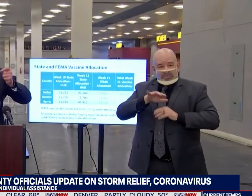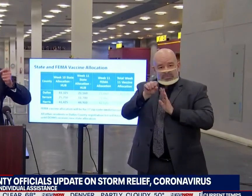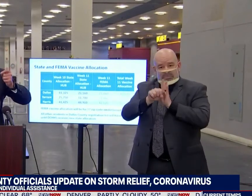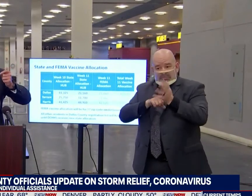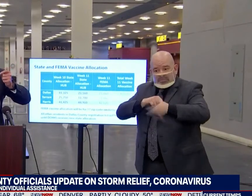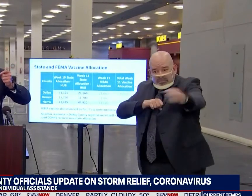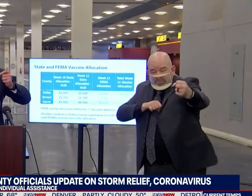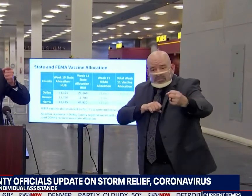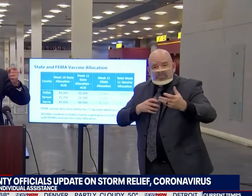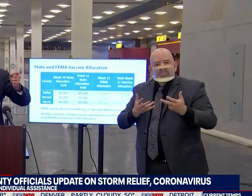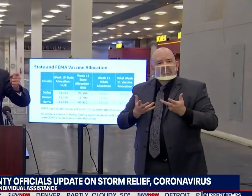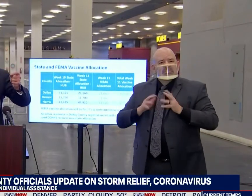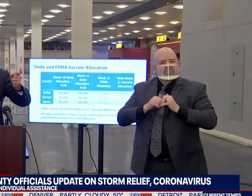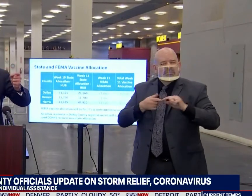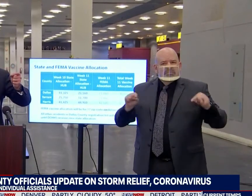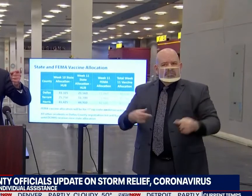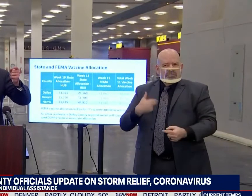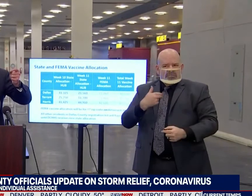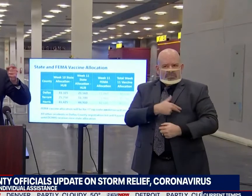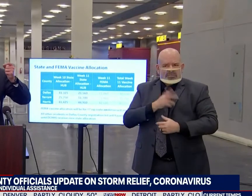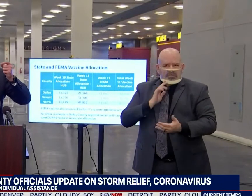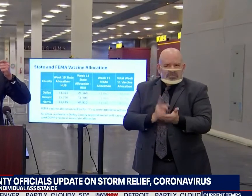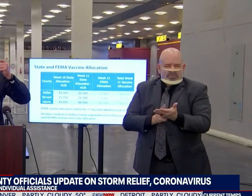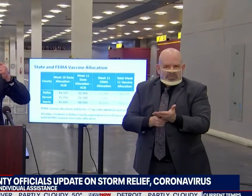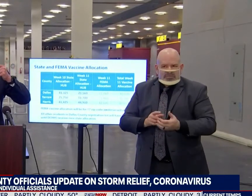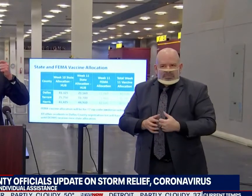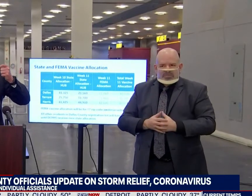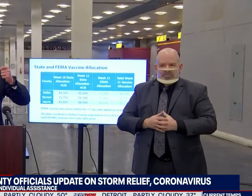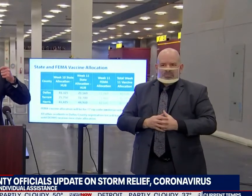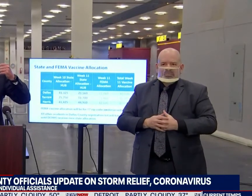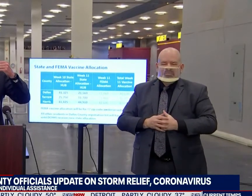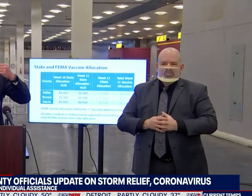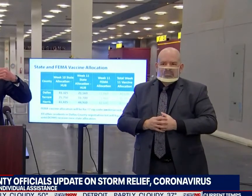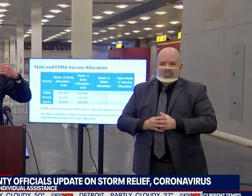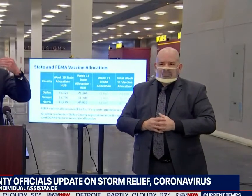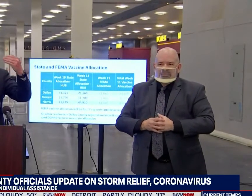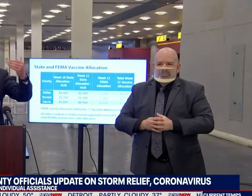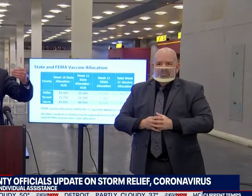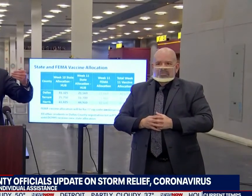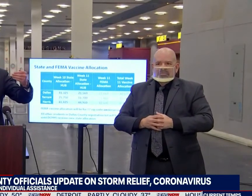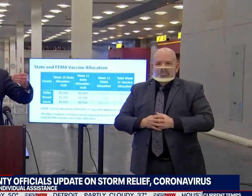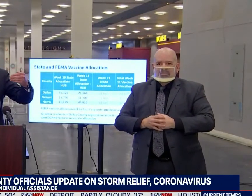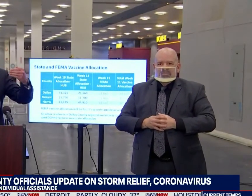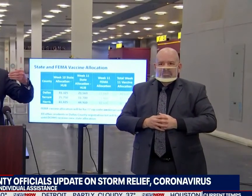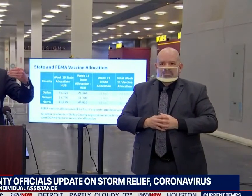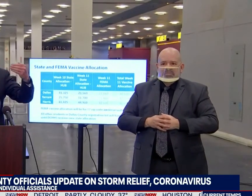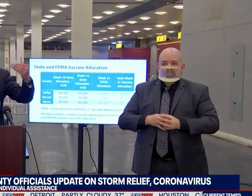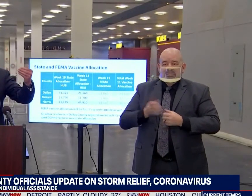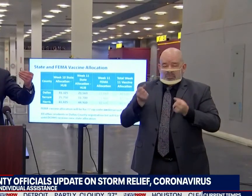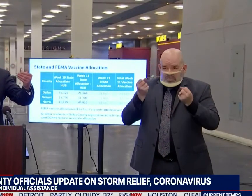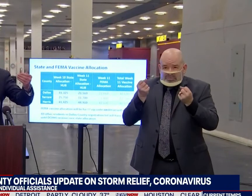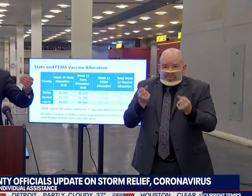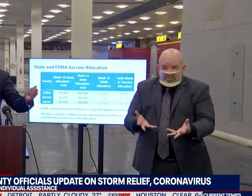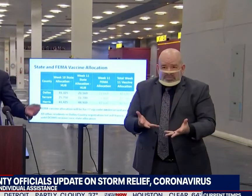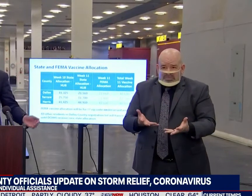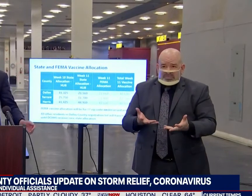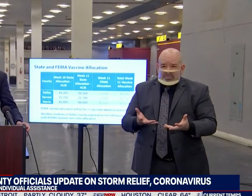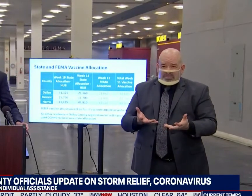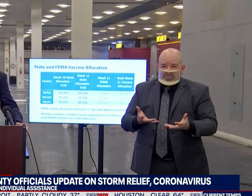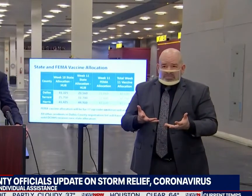coming to Dallas and Tarant County are causing. It will lead to months longer before we reach her